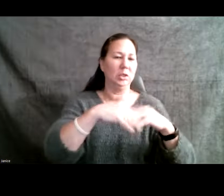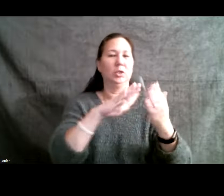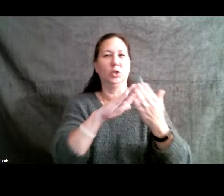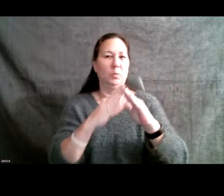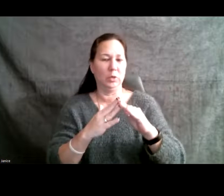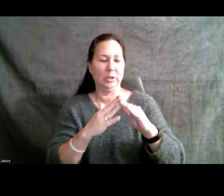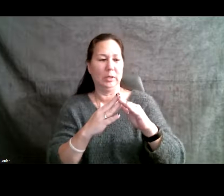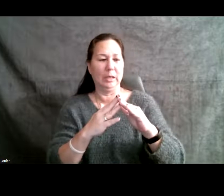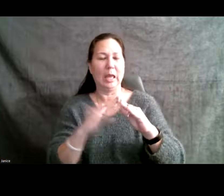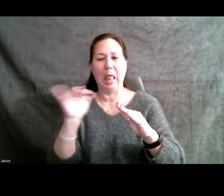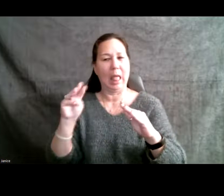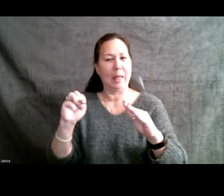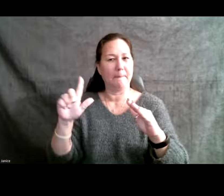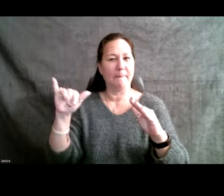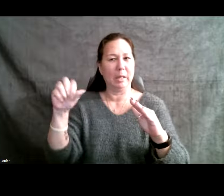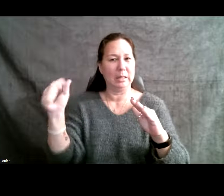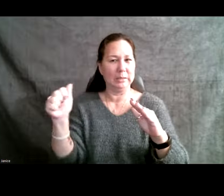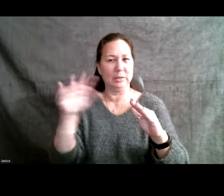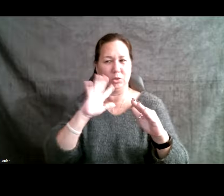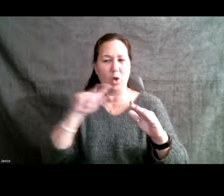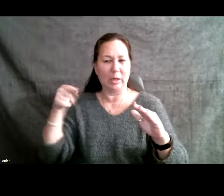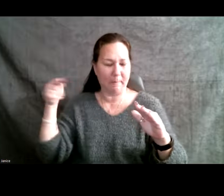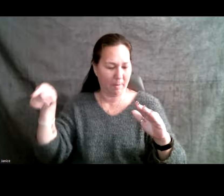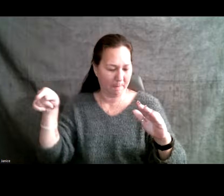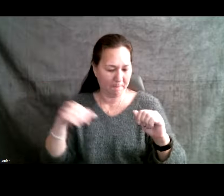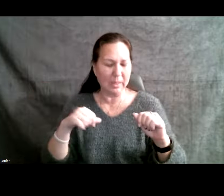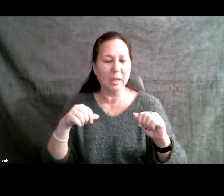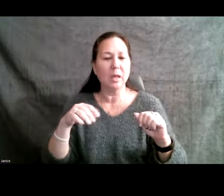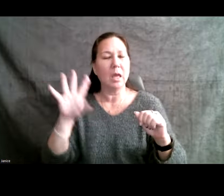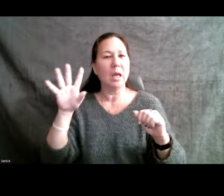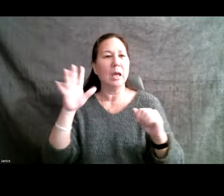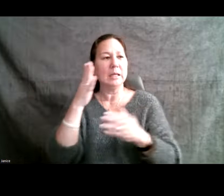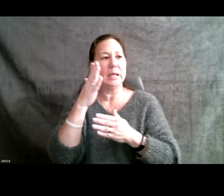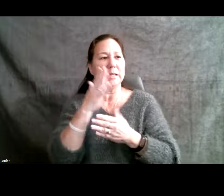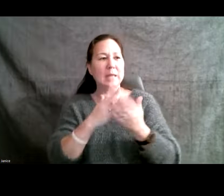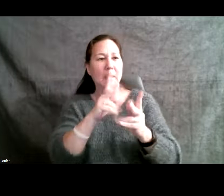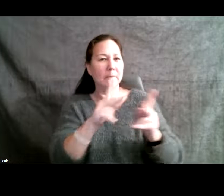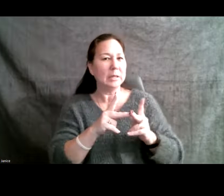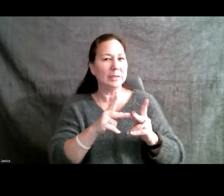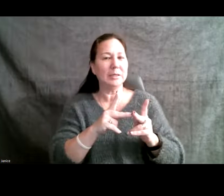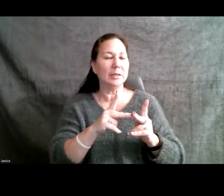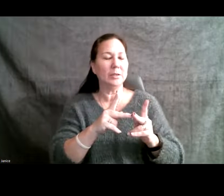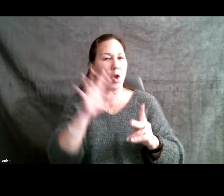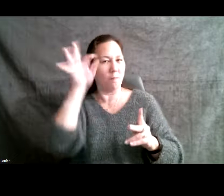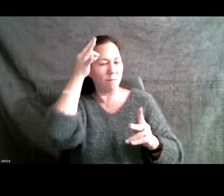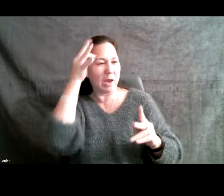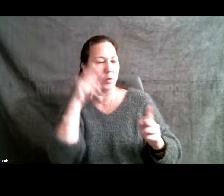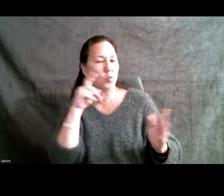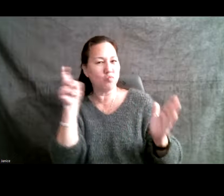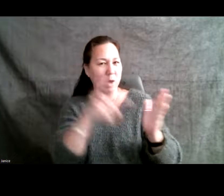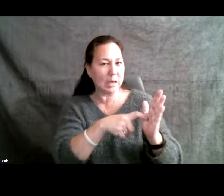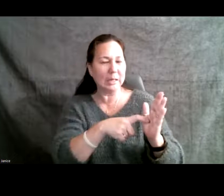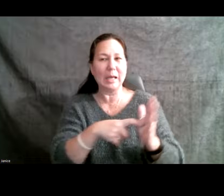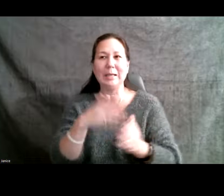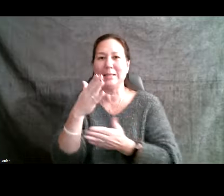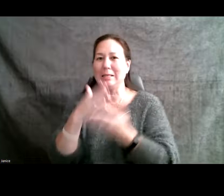know, there are populations that are federally recognized, not federally recognized, or the area is not large enough to be caught